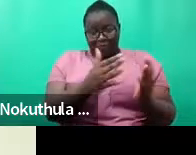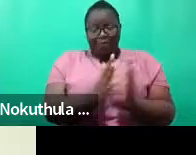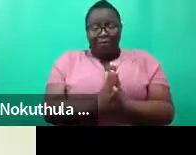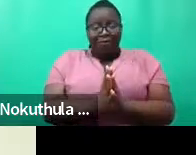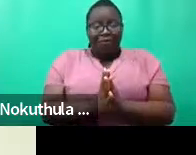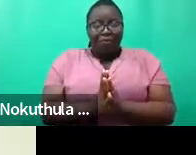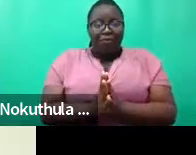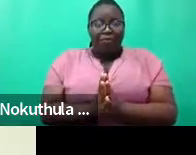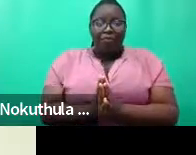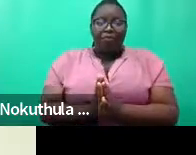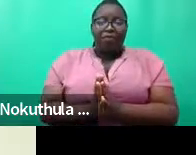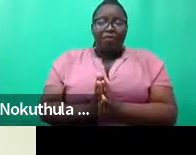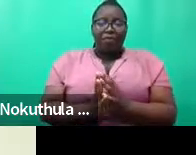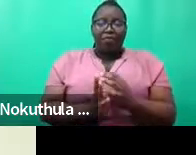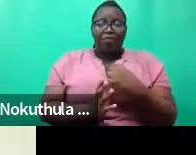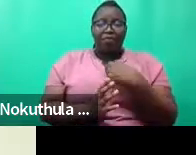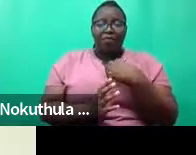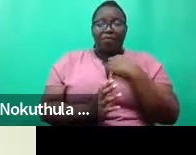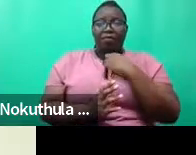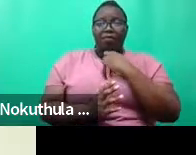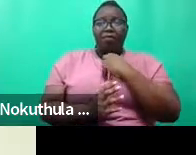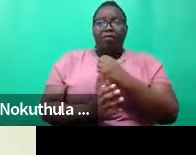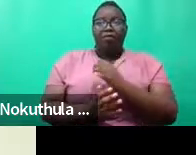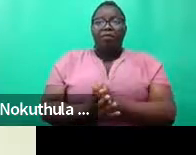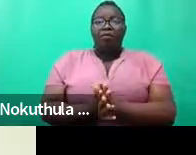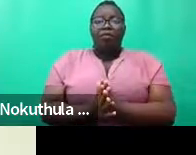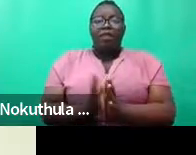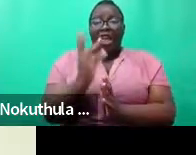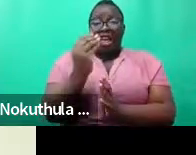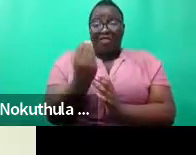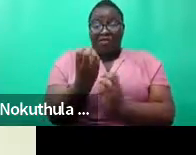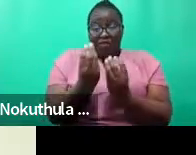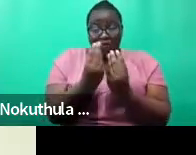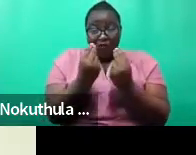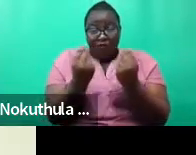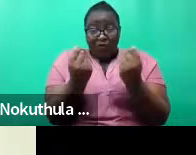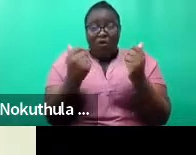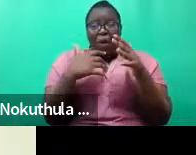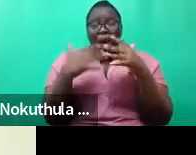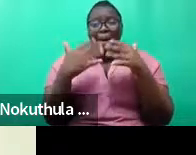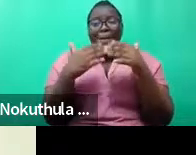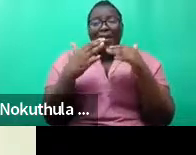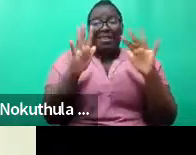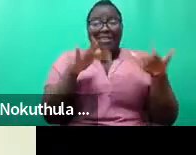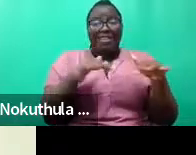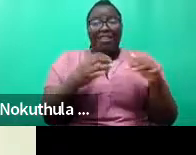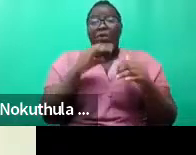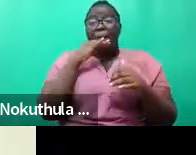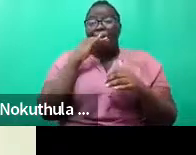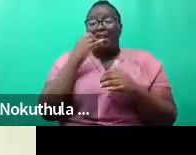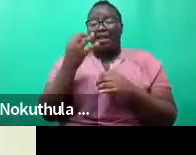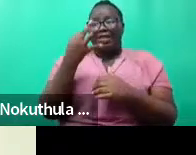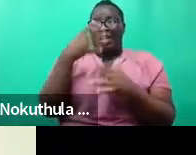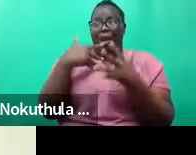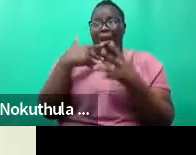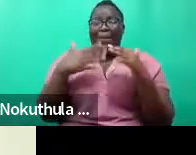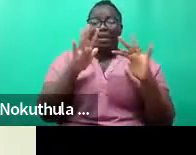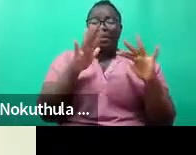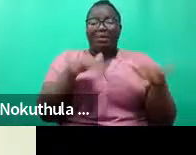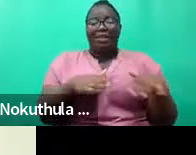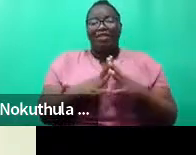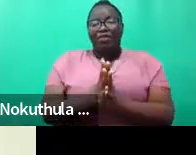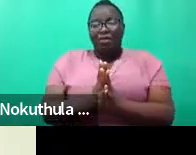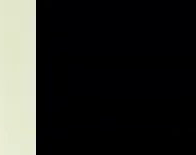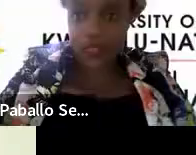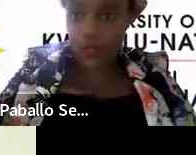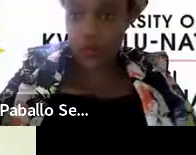have only a few minutes left, which is 3 minutes, so please try to be swift as well. Okay, with that